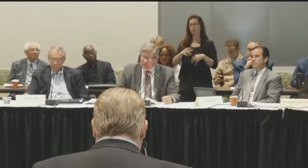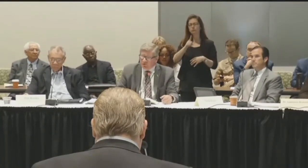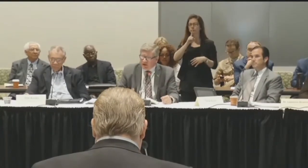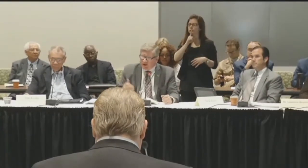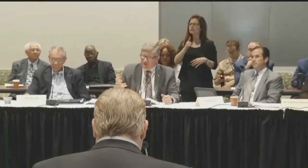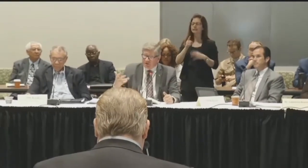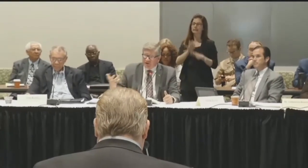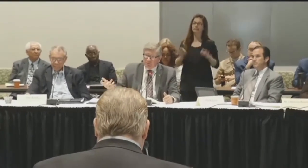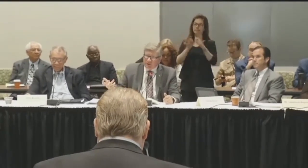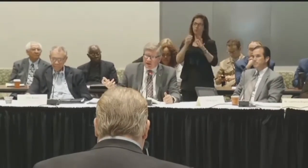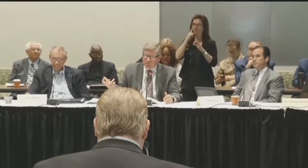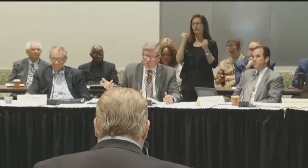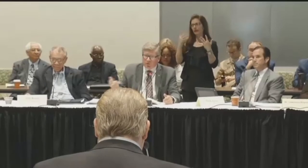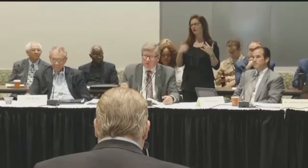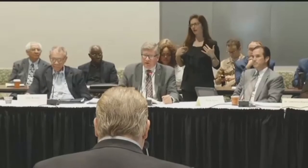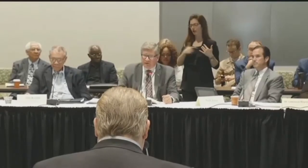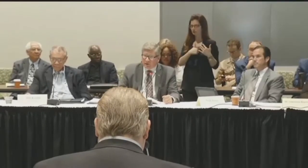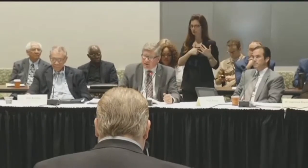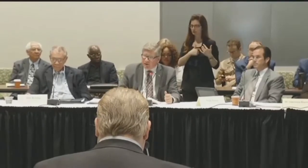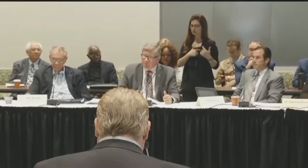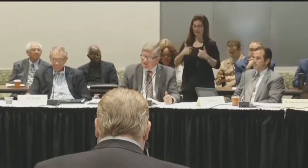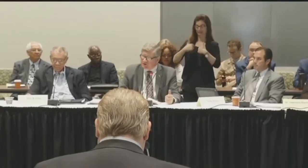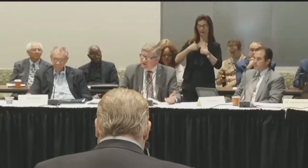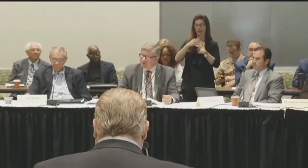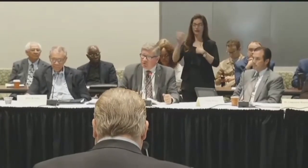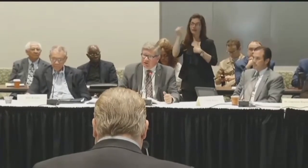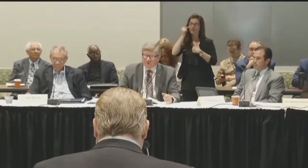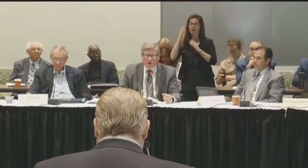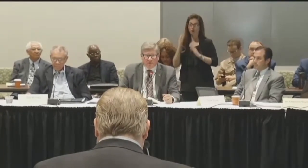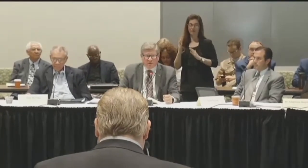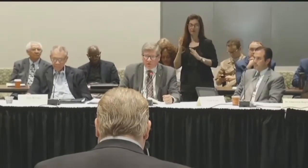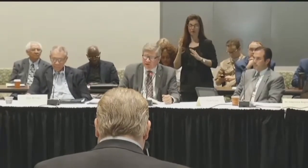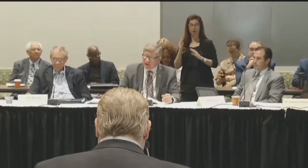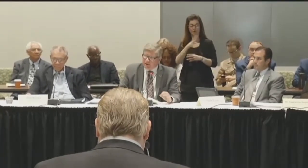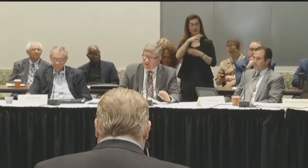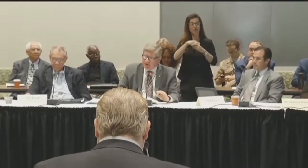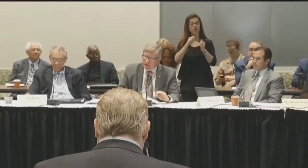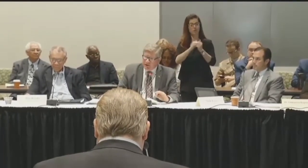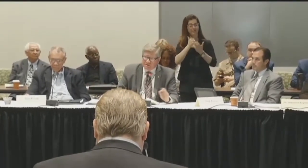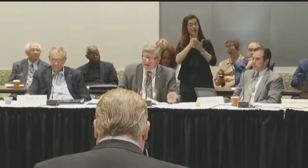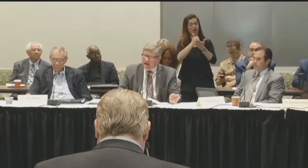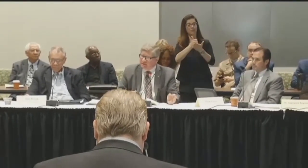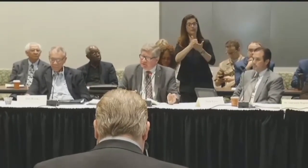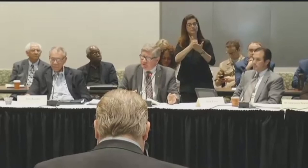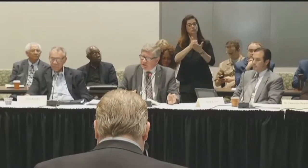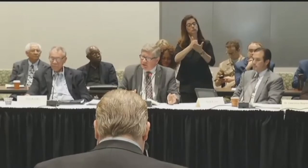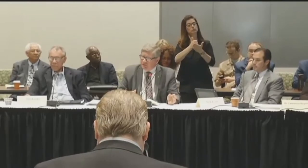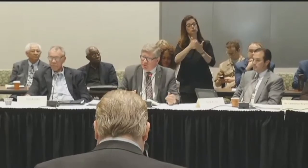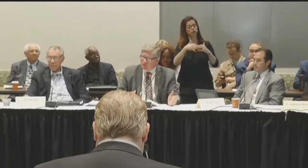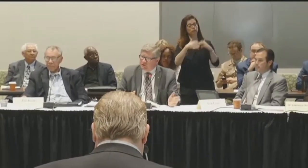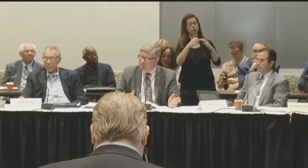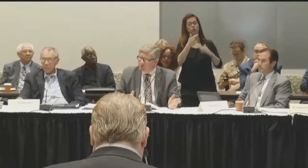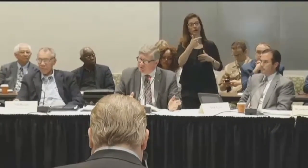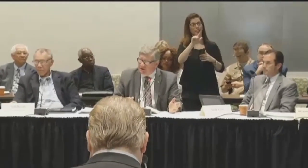The governor and I actually had a role in helping stand up the Great Lakes Water Authority, and it is not